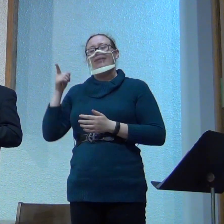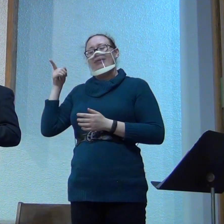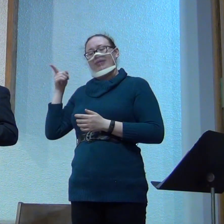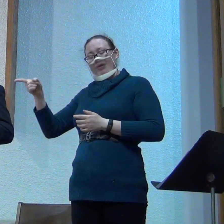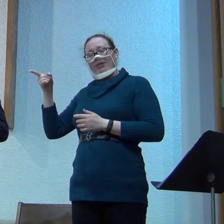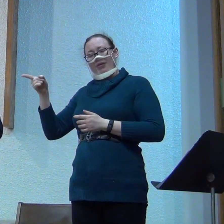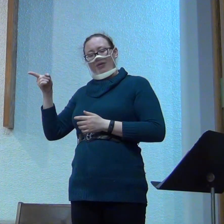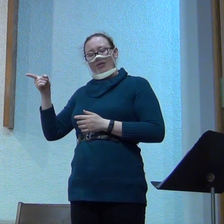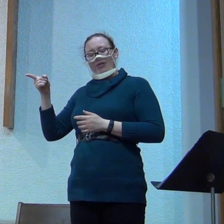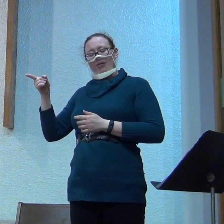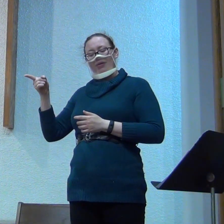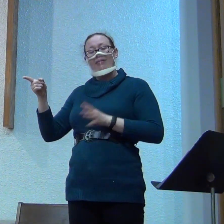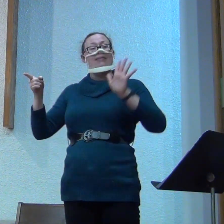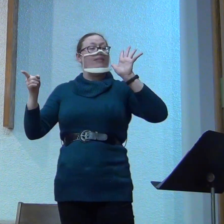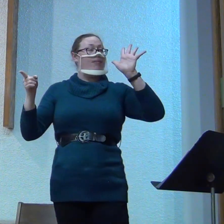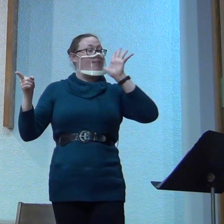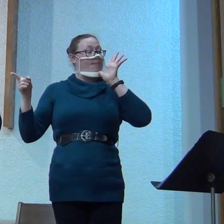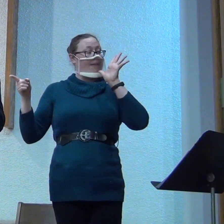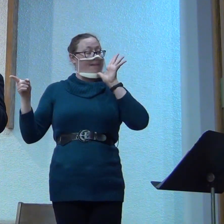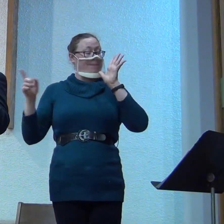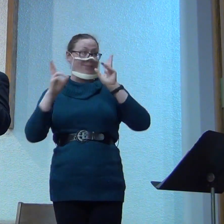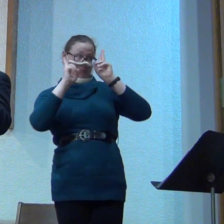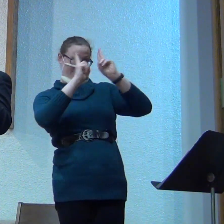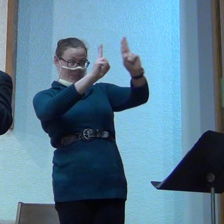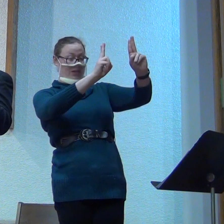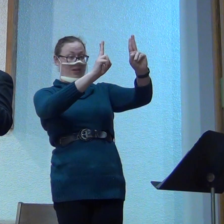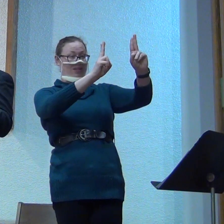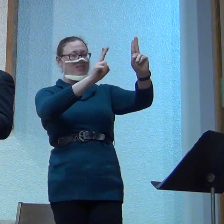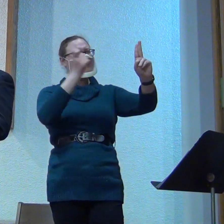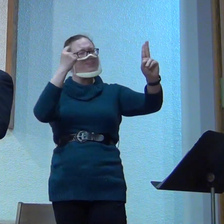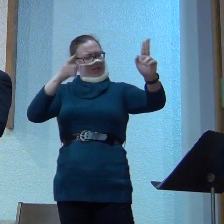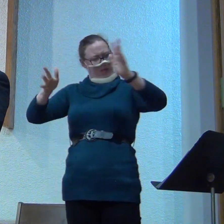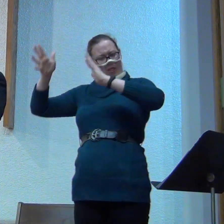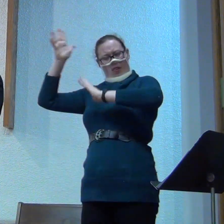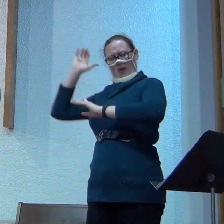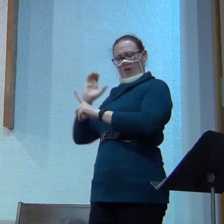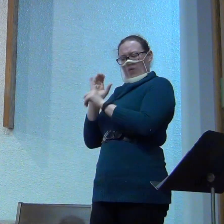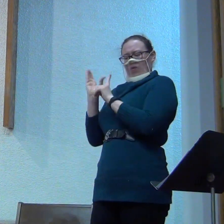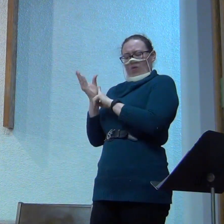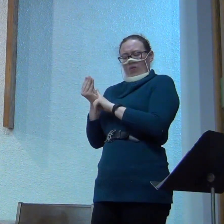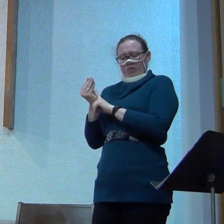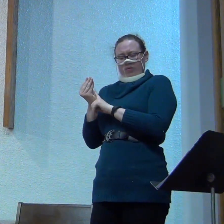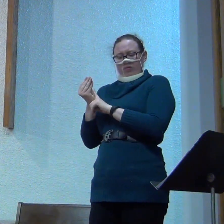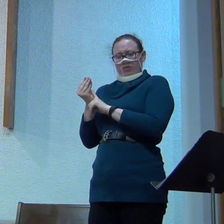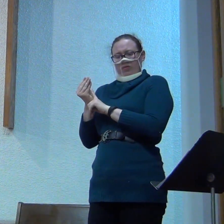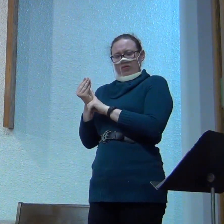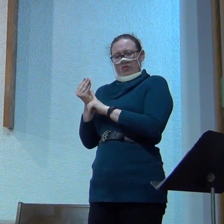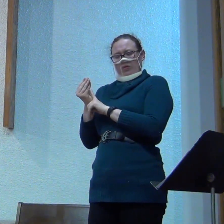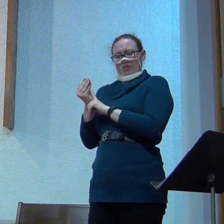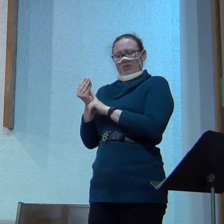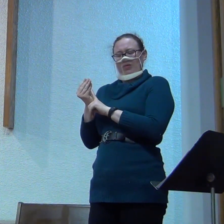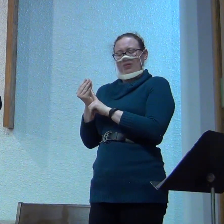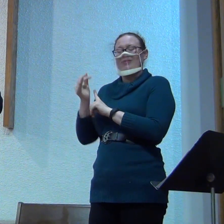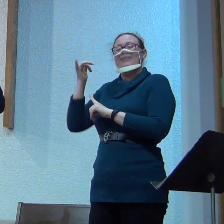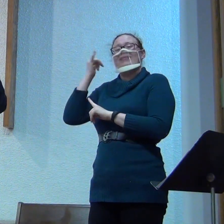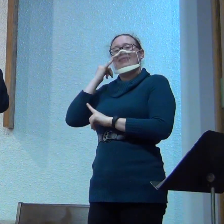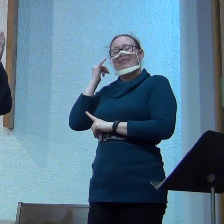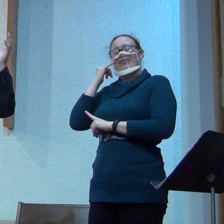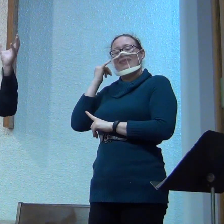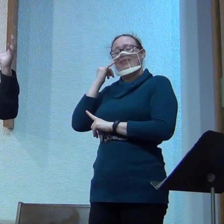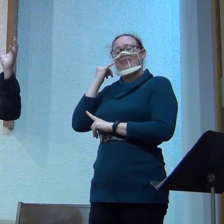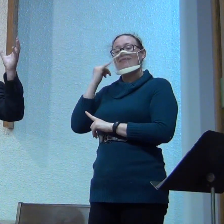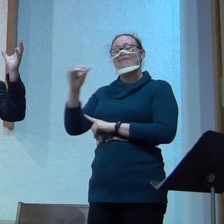honored his mother. And in this culture, honoring one's parents is a